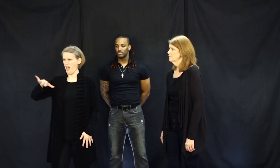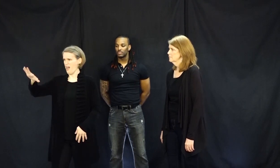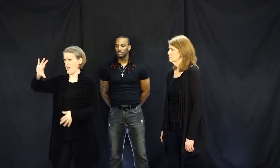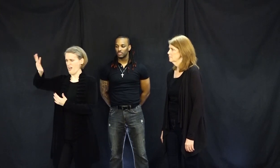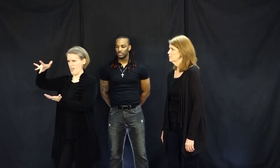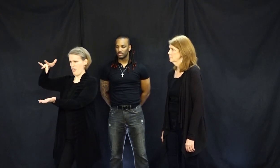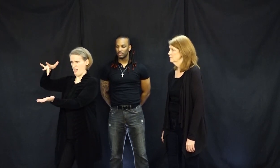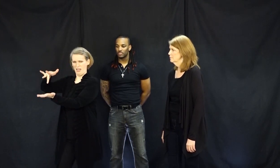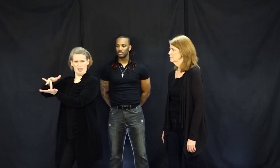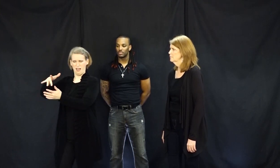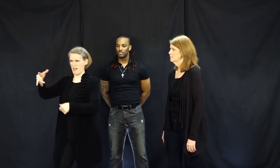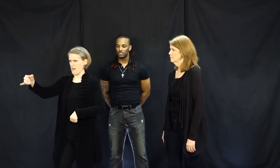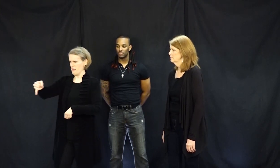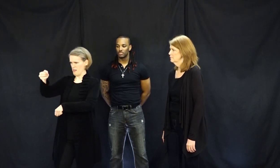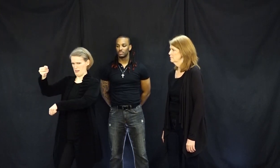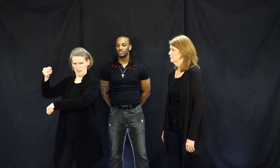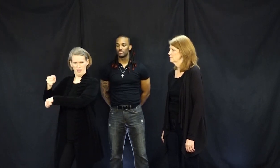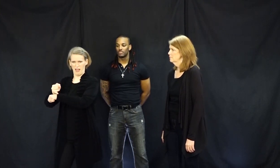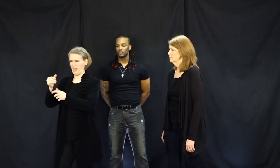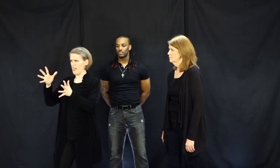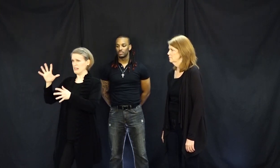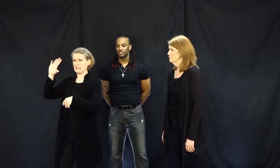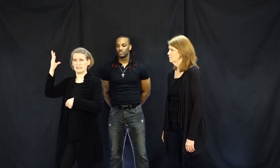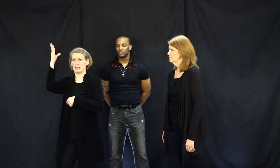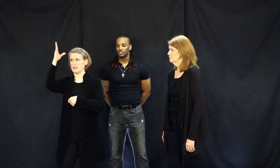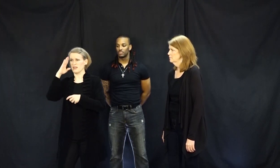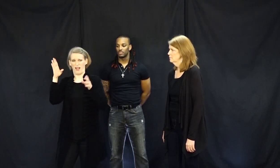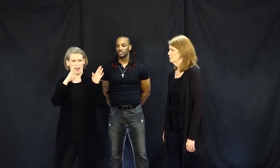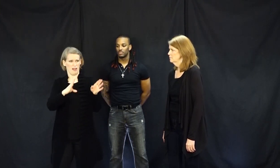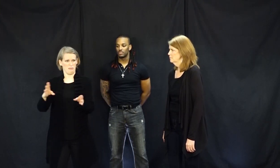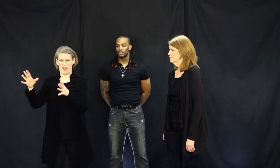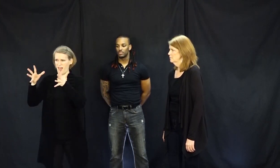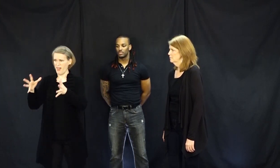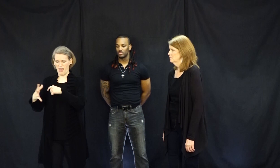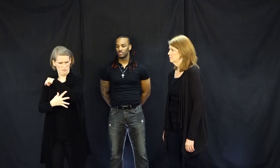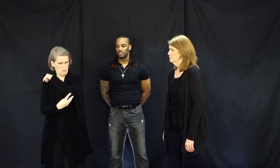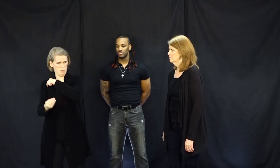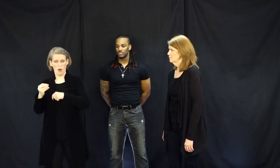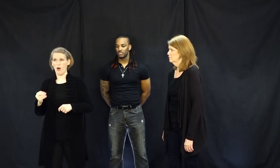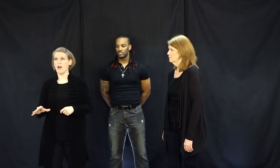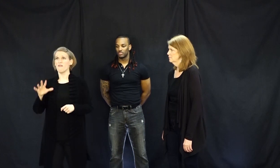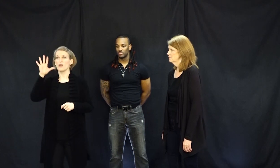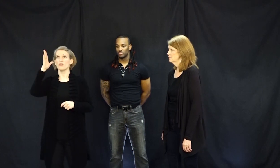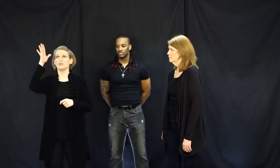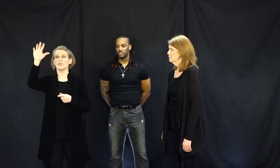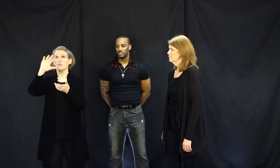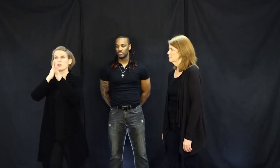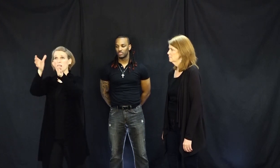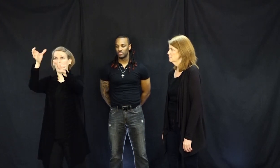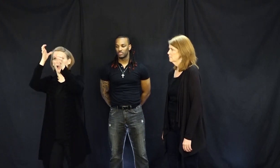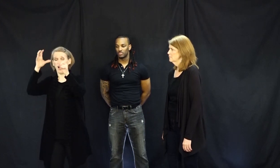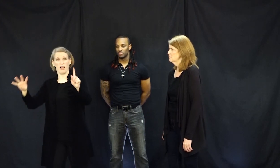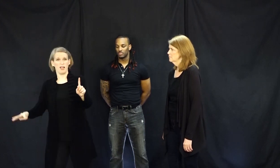spot in the Caribbean, by providence impoverished and squalor, grow up to be a hero and a scholar?